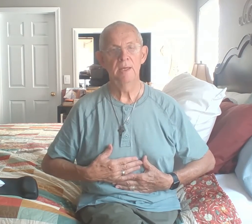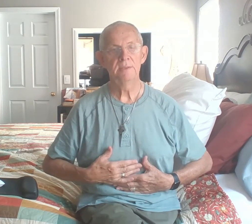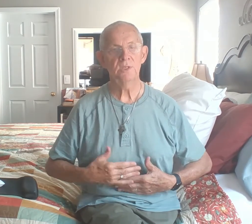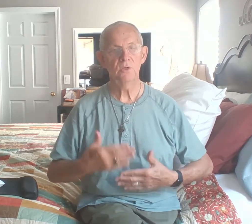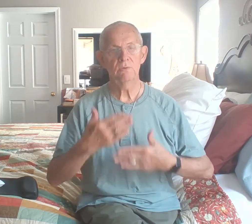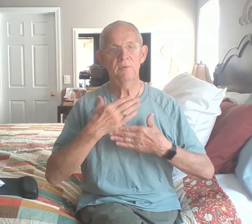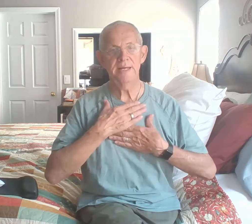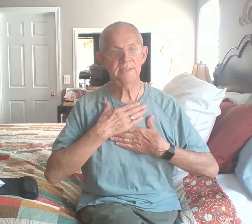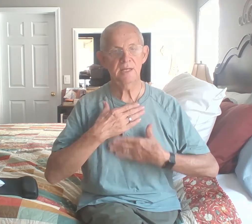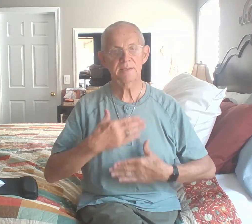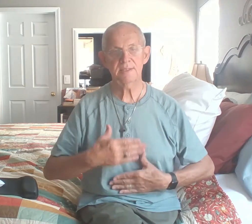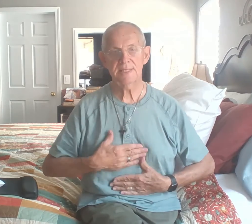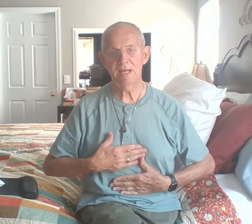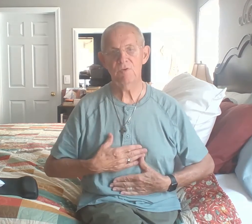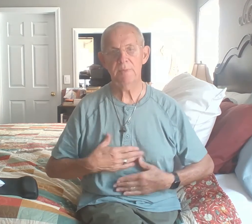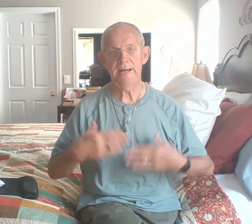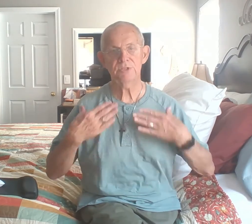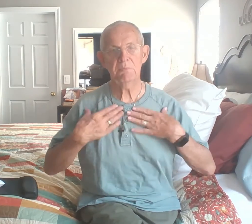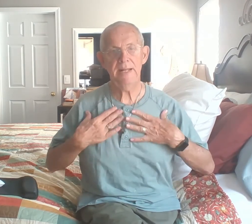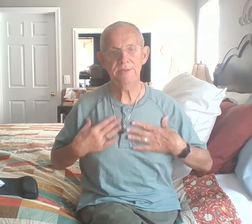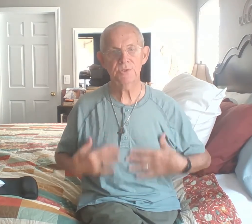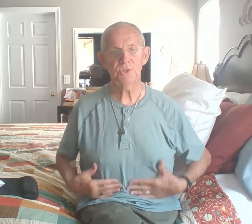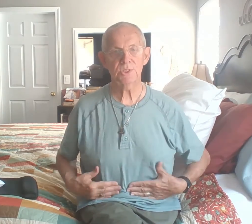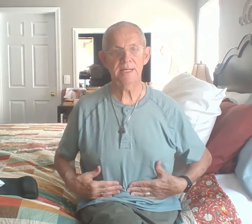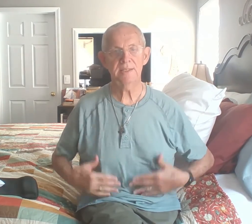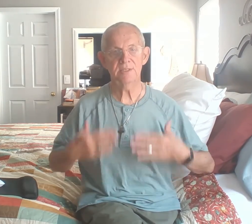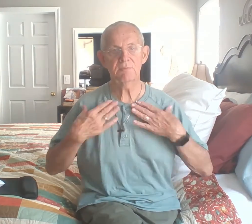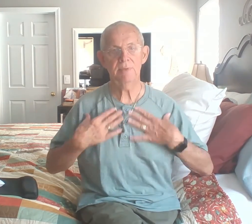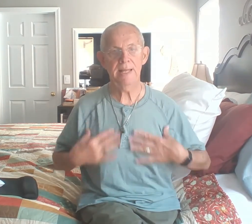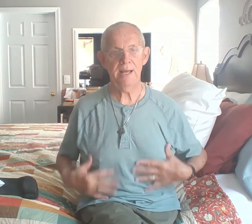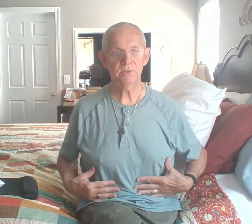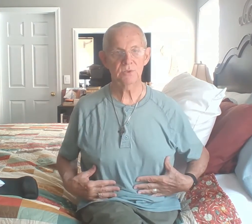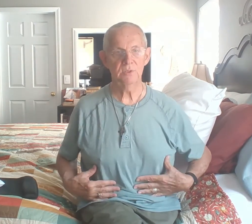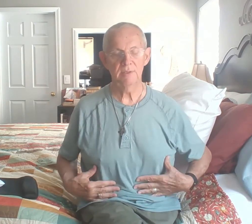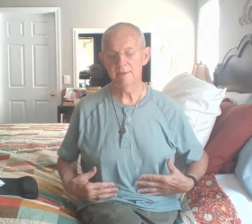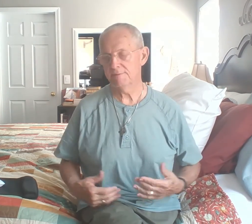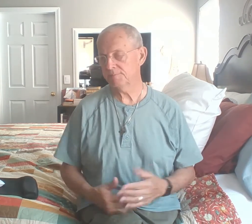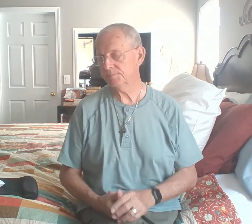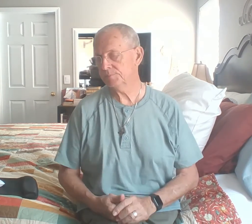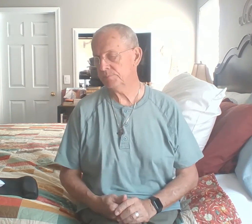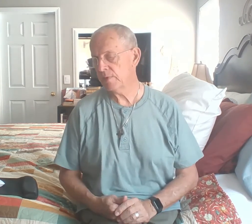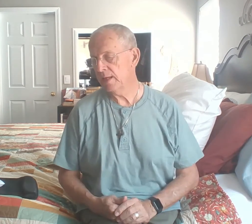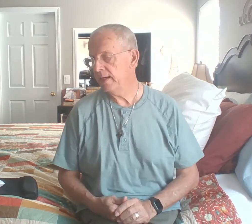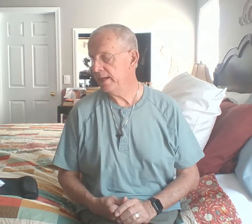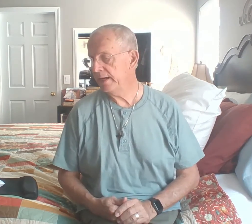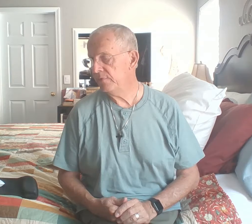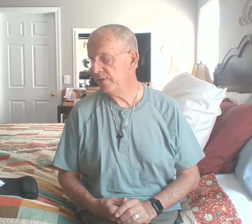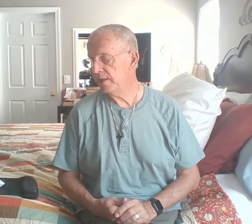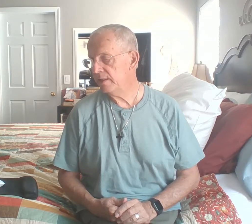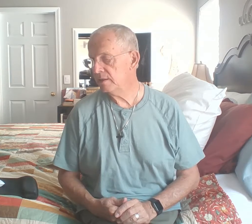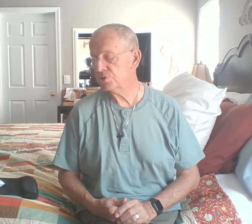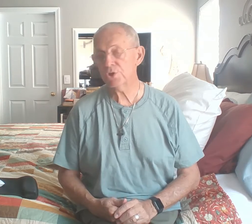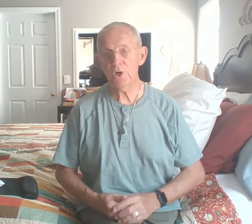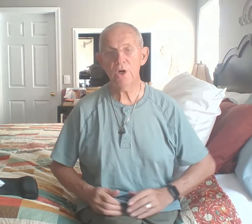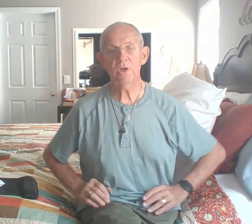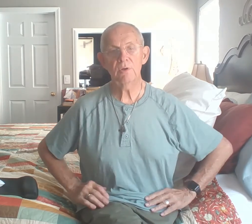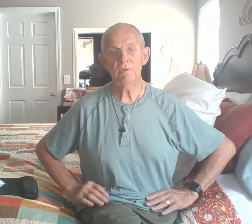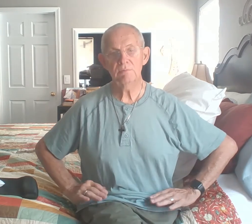So that's not the sign for blouse. Blouse is just like this, blouse. And then skirt,